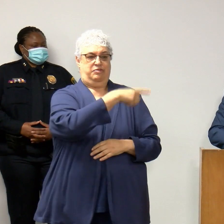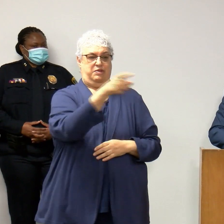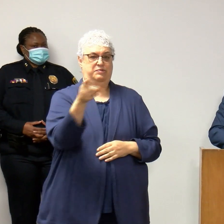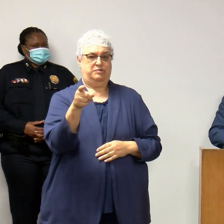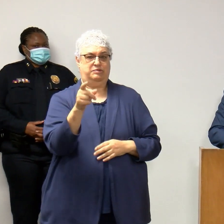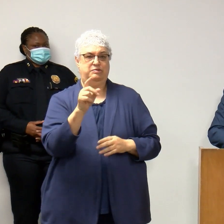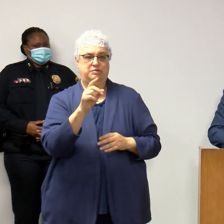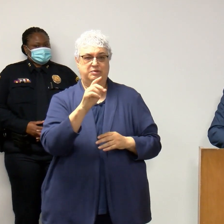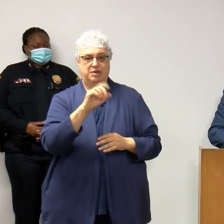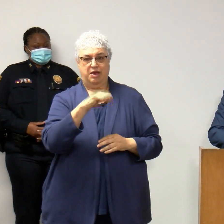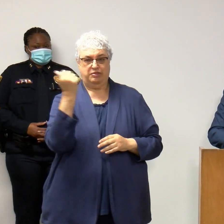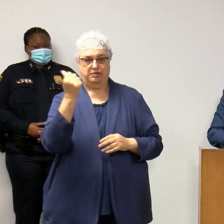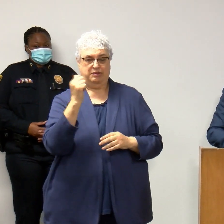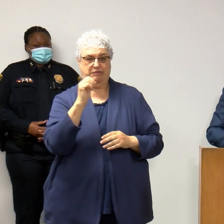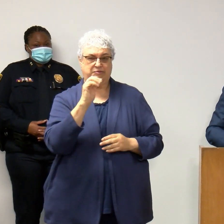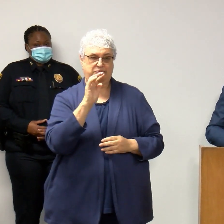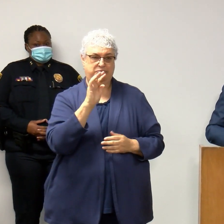officers.